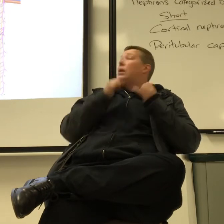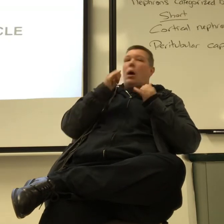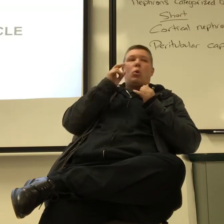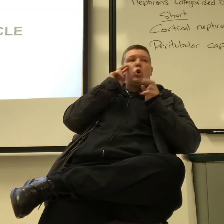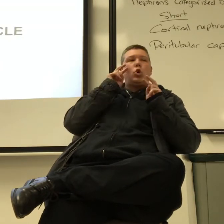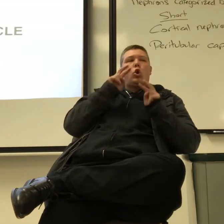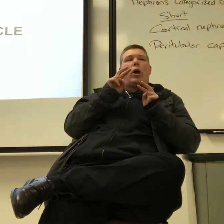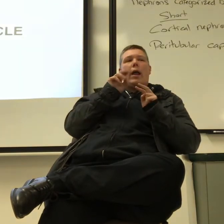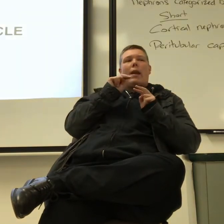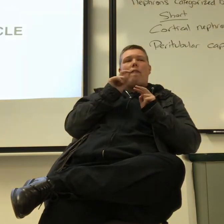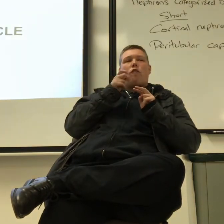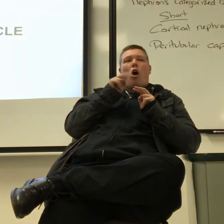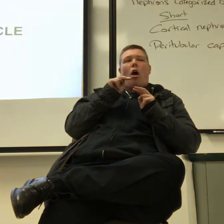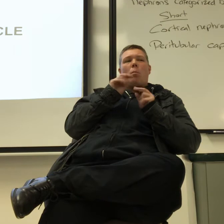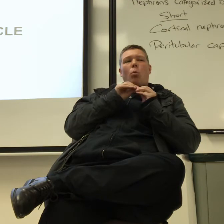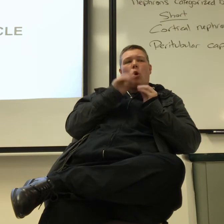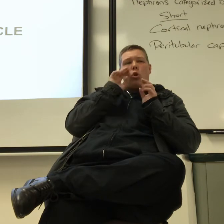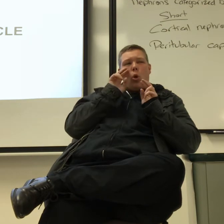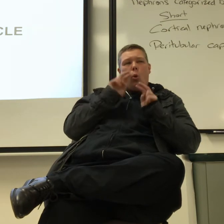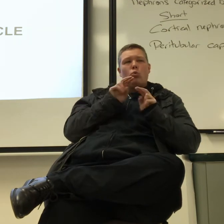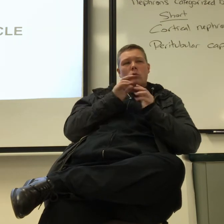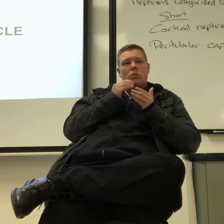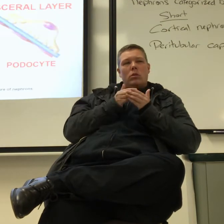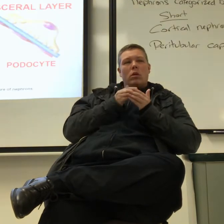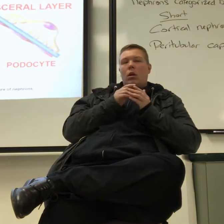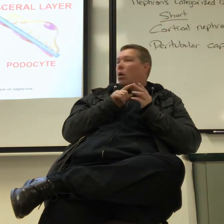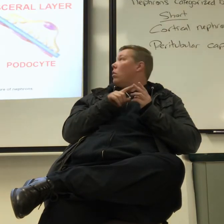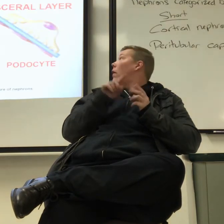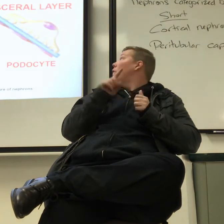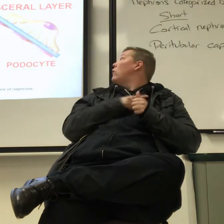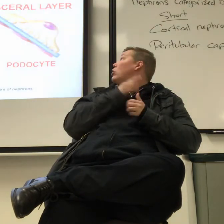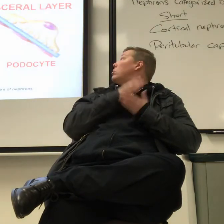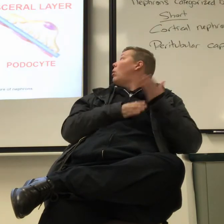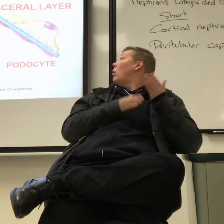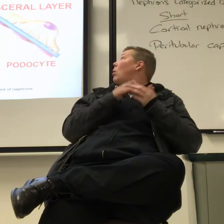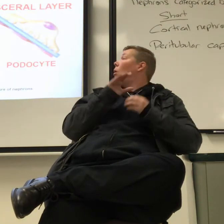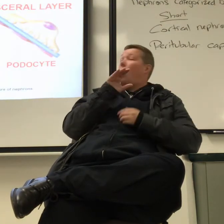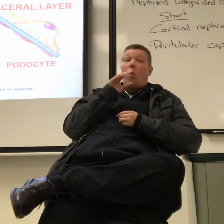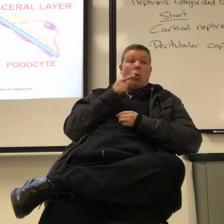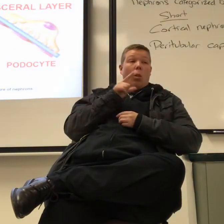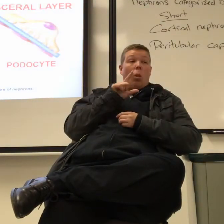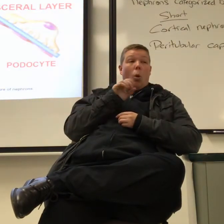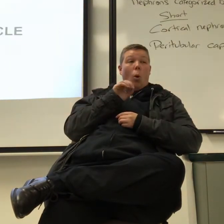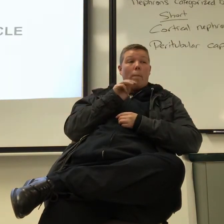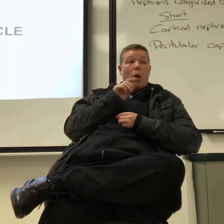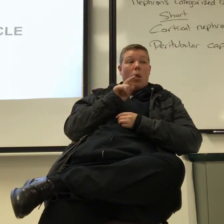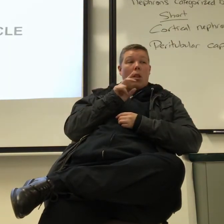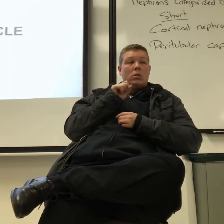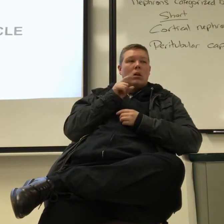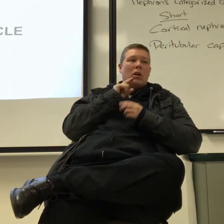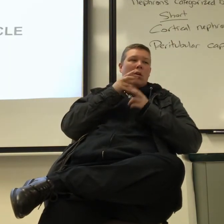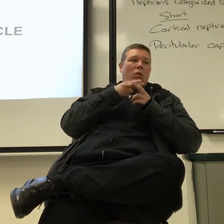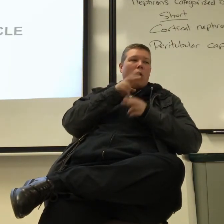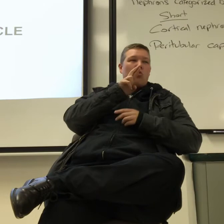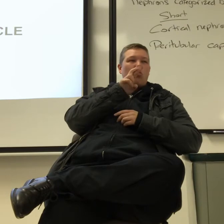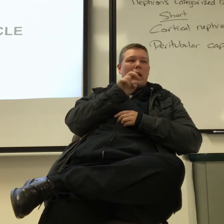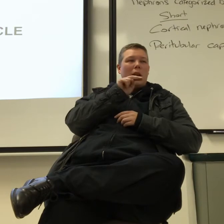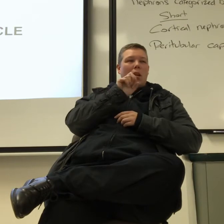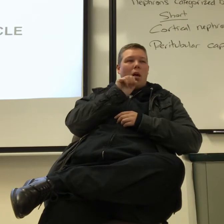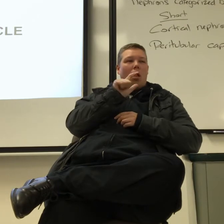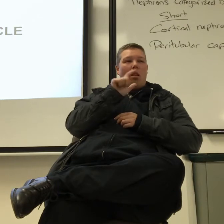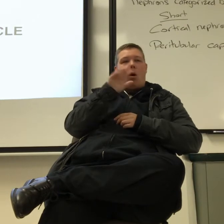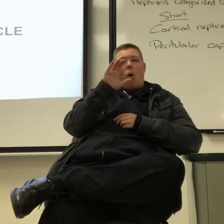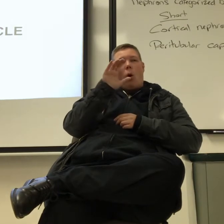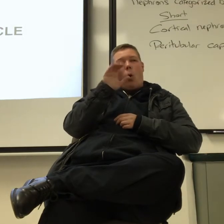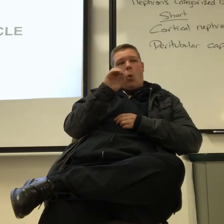closely. For example, the first part with the Bowman's capsule and the glomerulus, that's actually called the renal corpuscle. Let me write this term on the board.